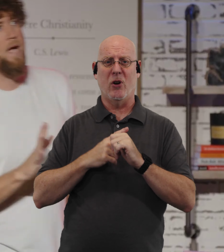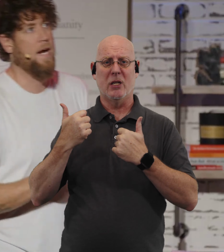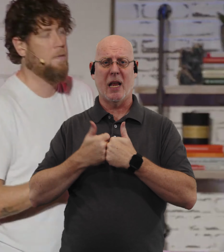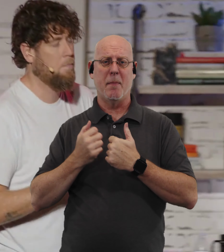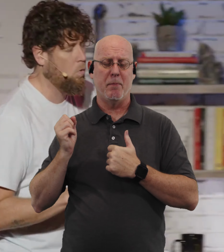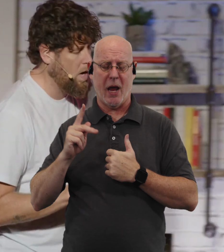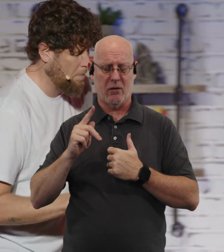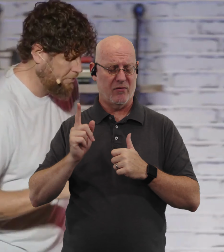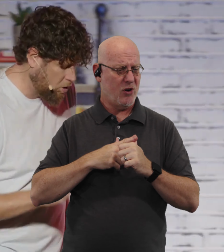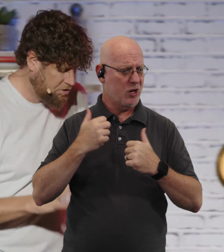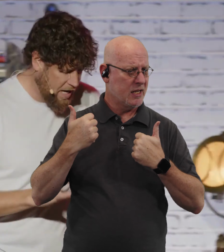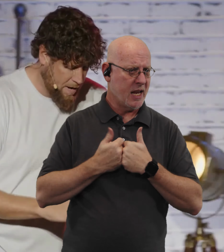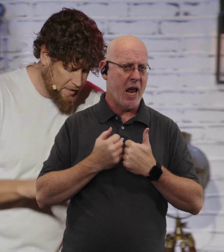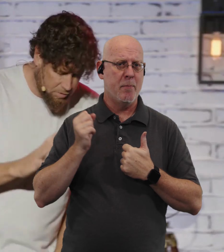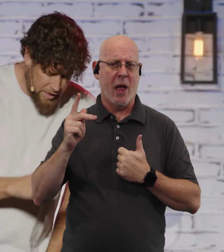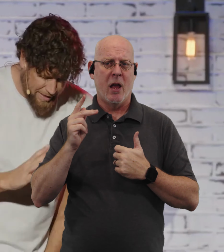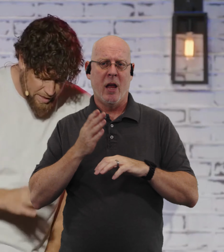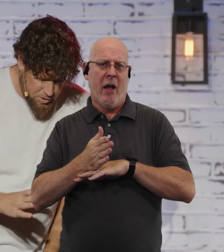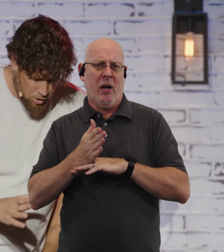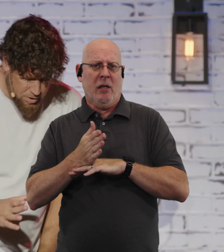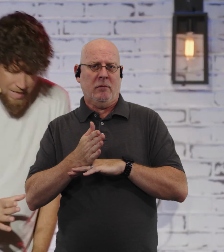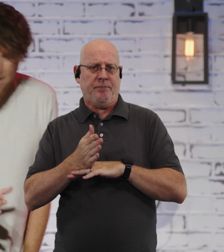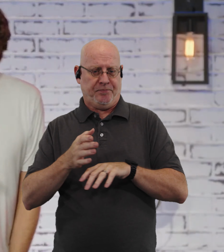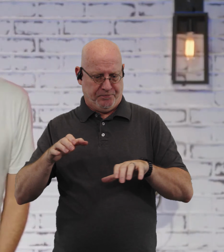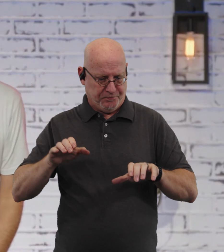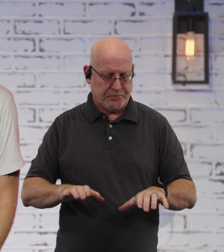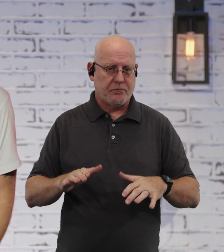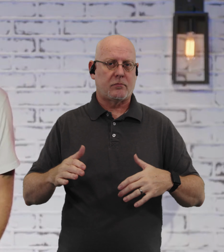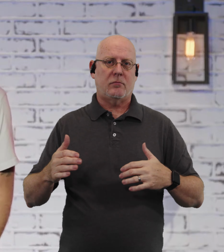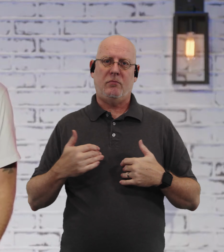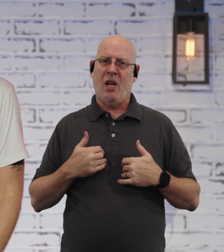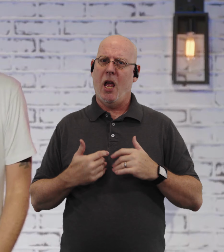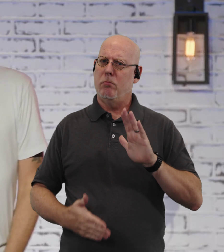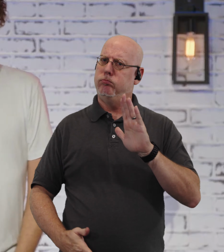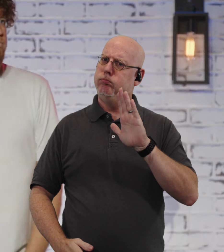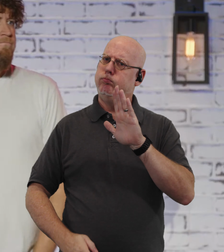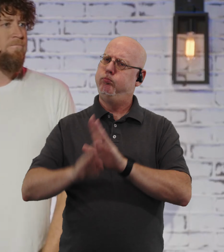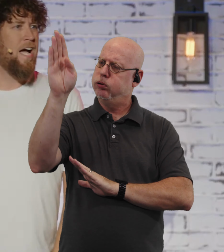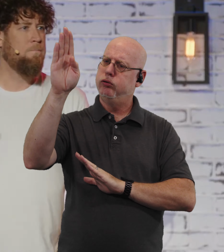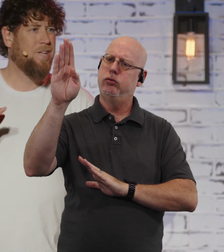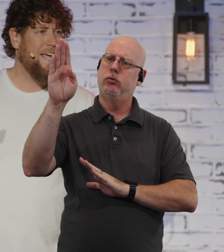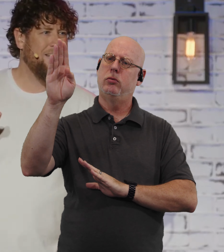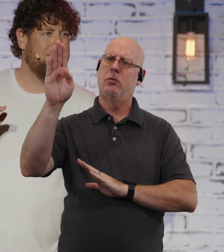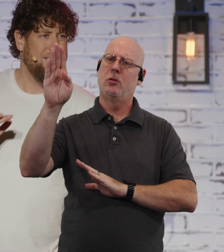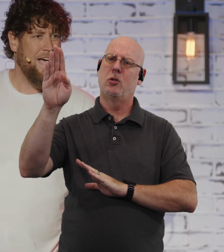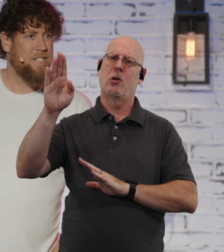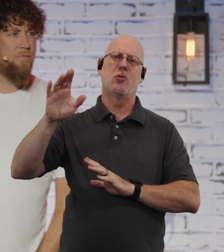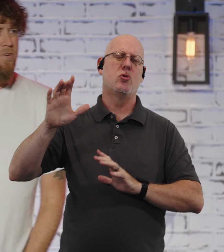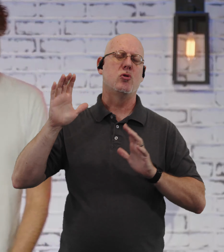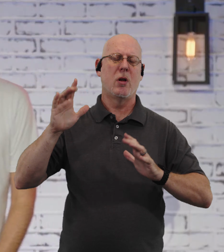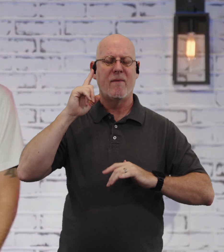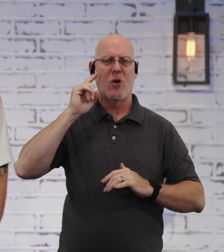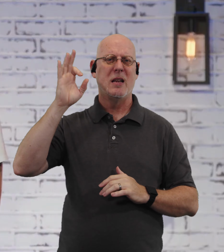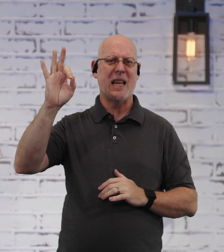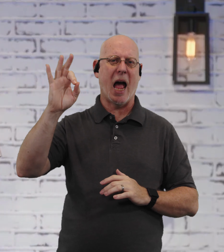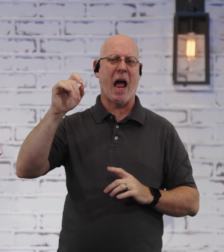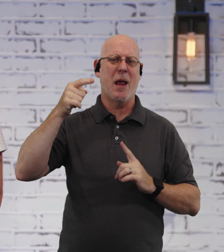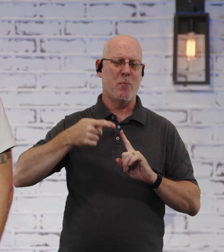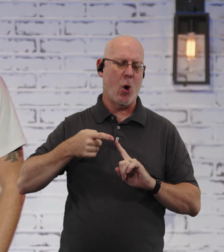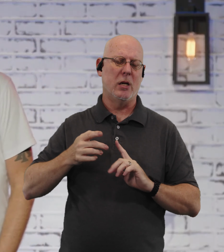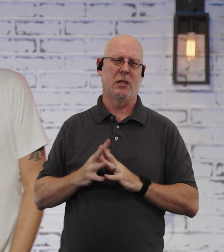game back, I remember it well, my first game back after getting the inserts, I went off. I blazed the nets for 9